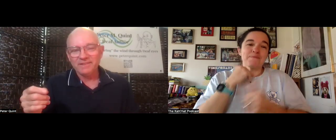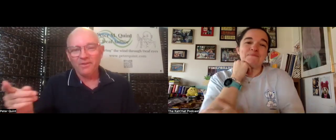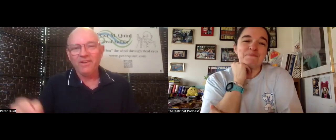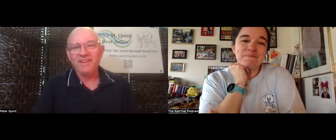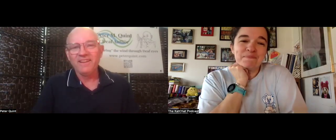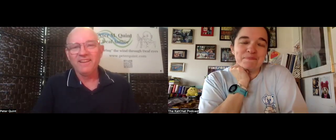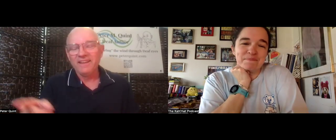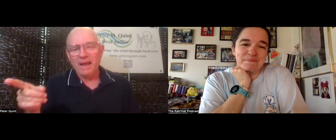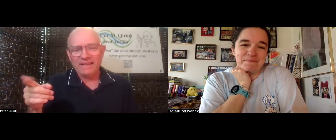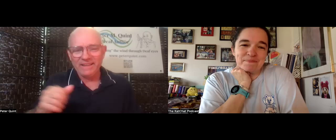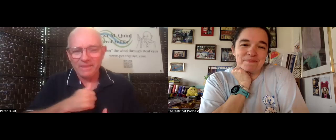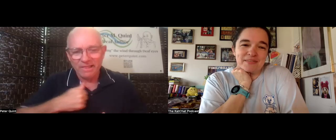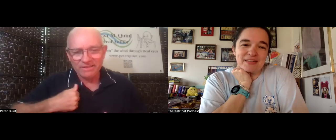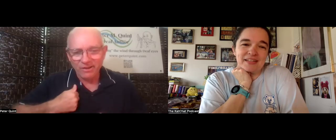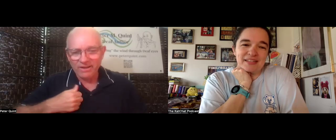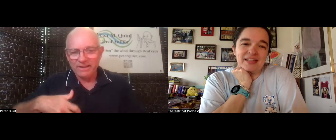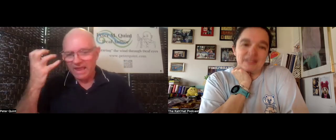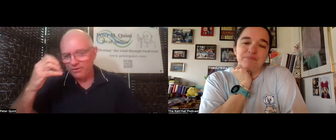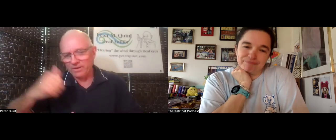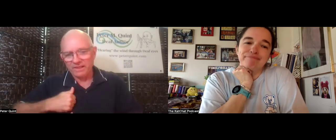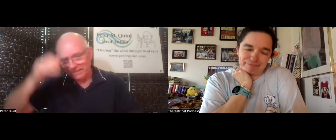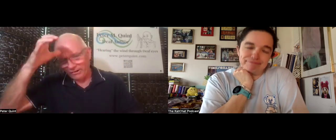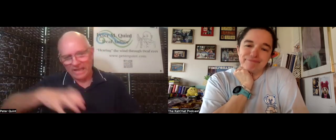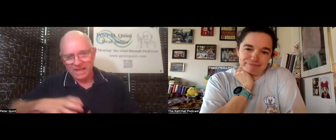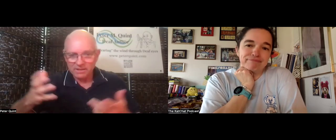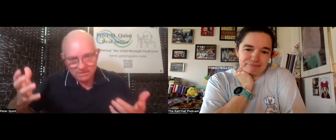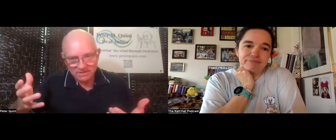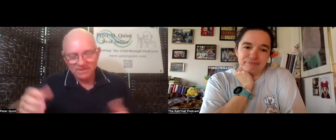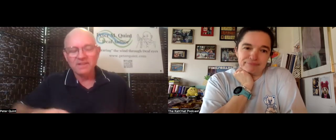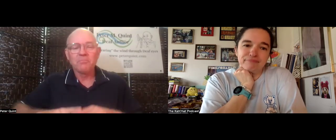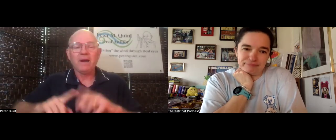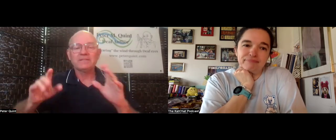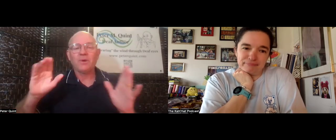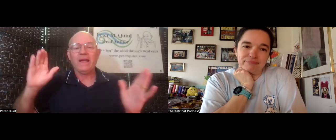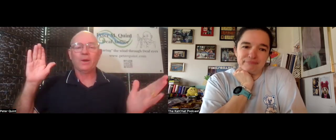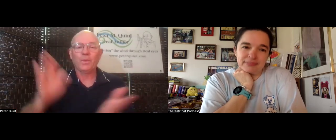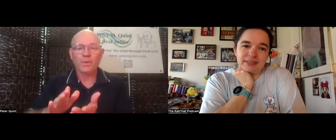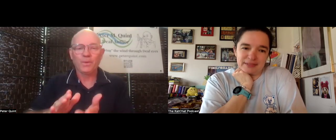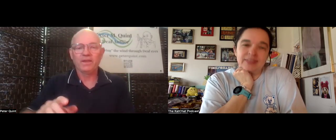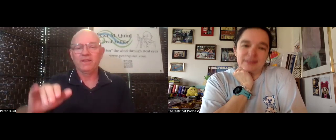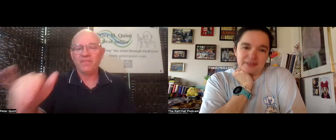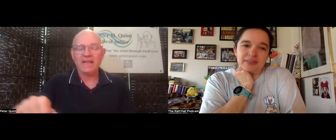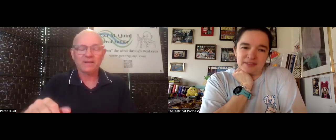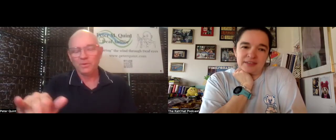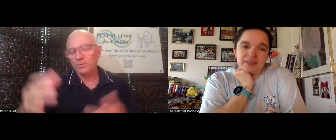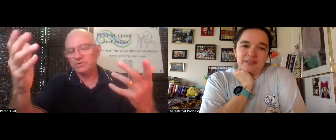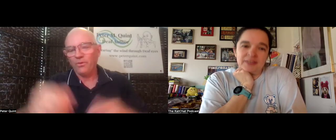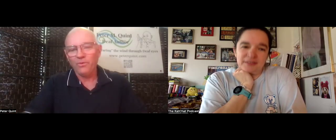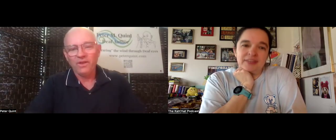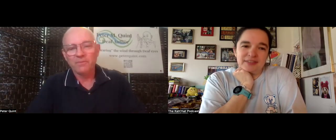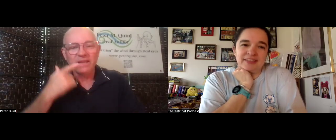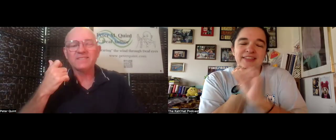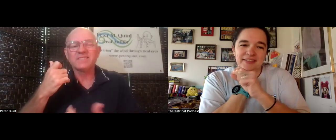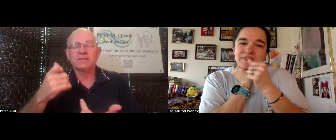and I mean, in the military, angry military guy, but so I had to that too.